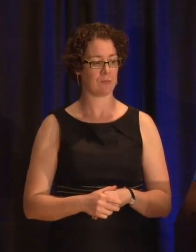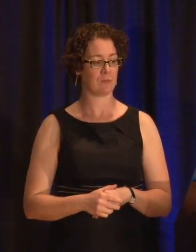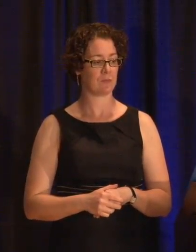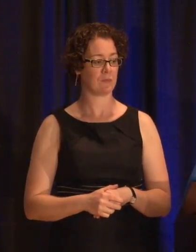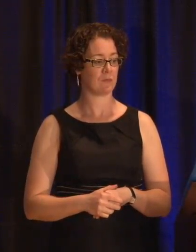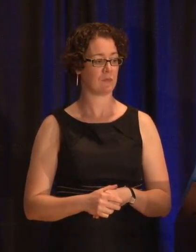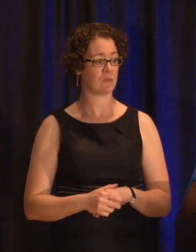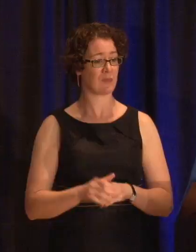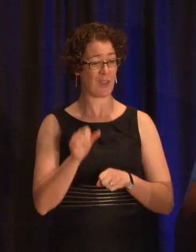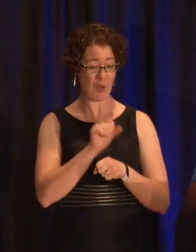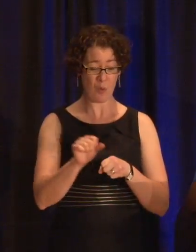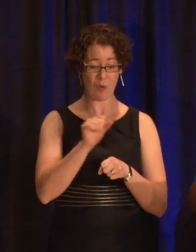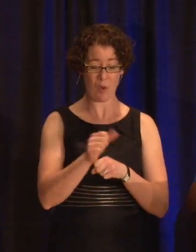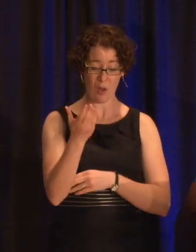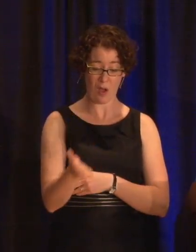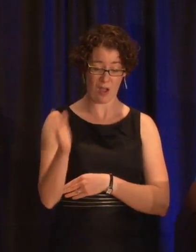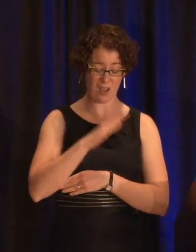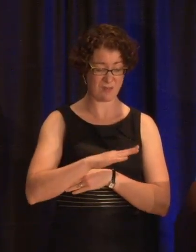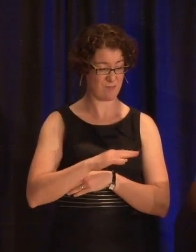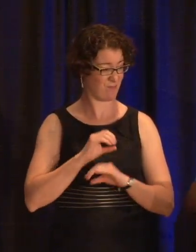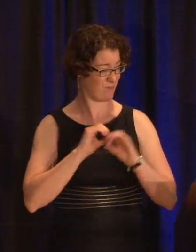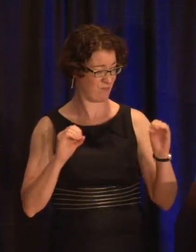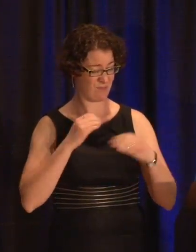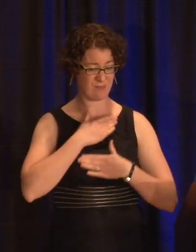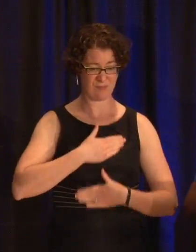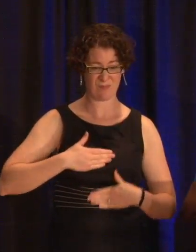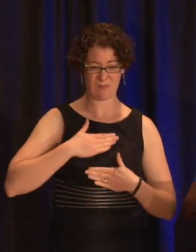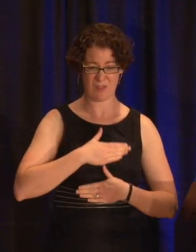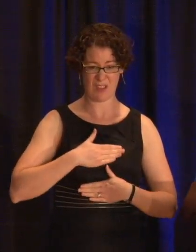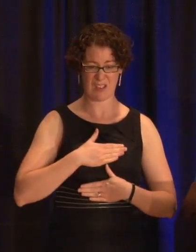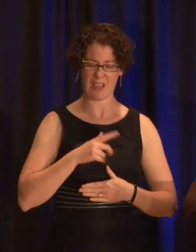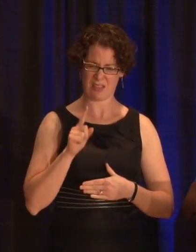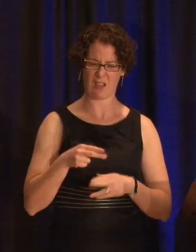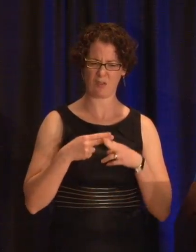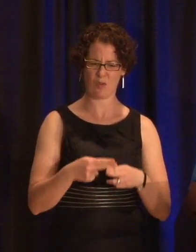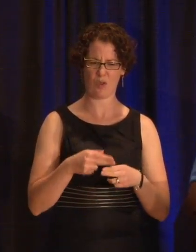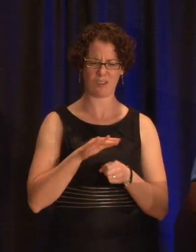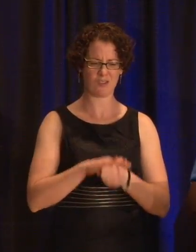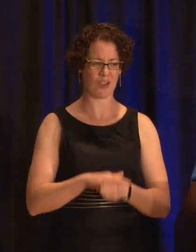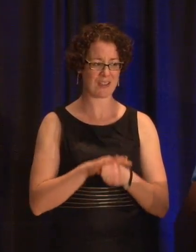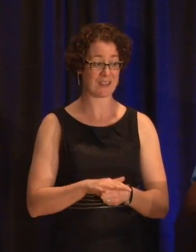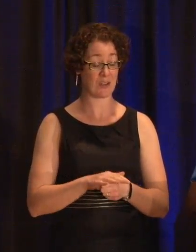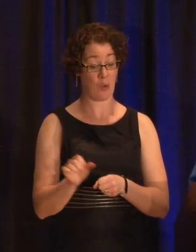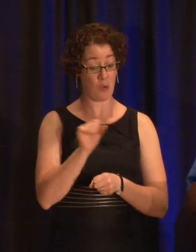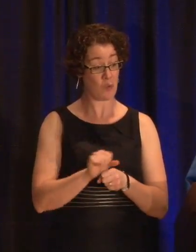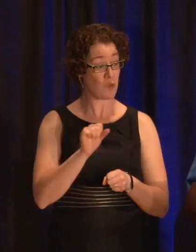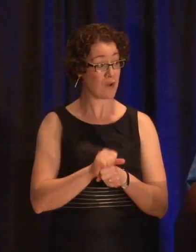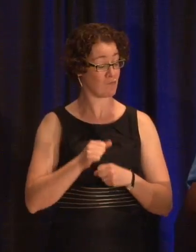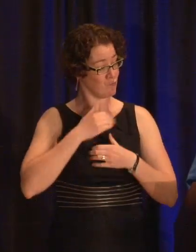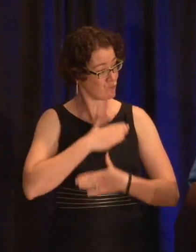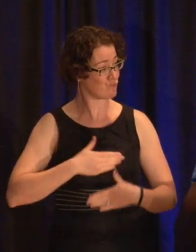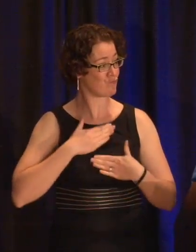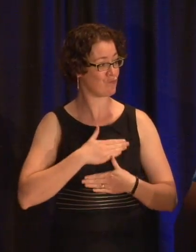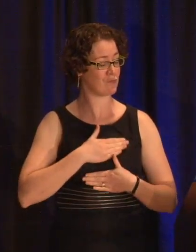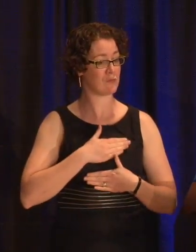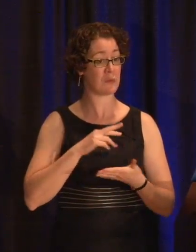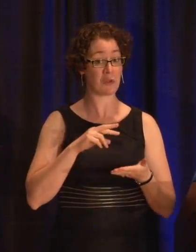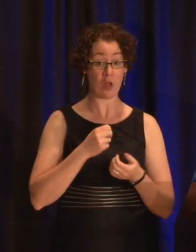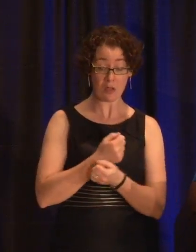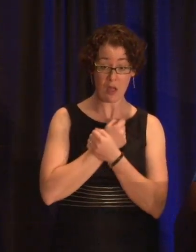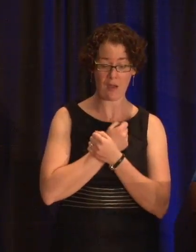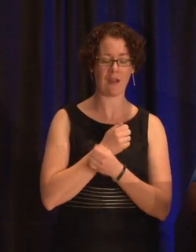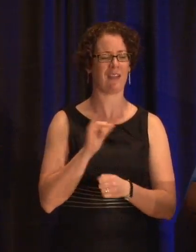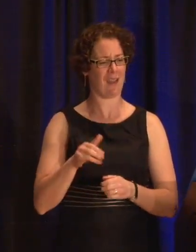Working all the time for something that you do not enjoy can be considered stress, whereas working all the time for something that you love